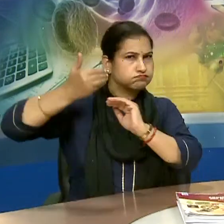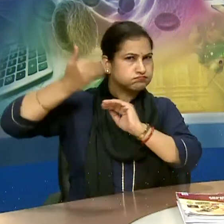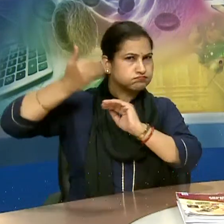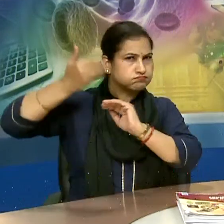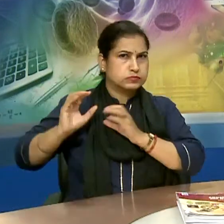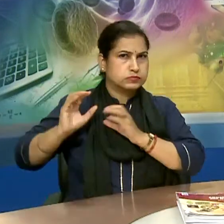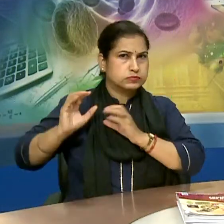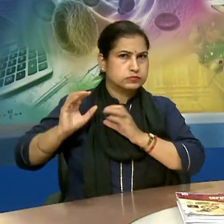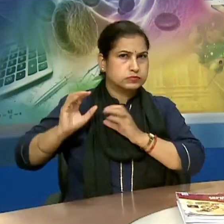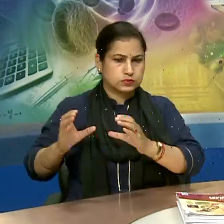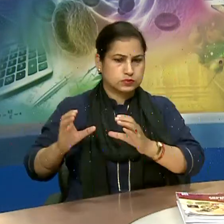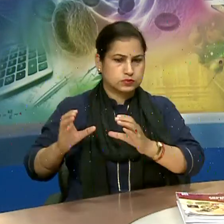India measurement